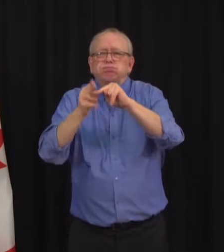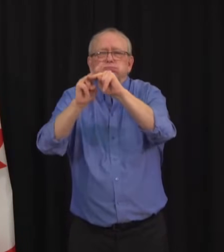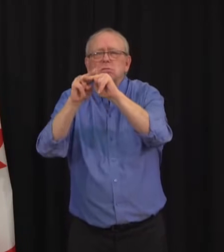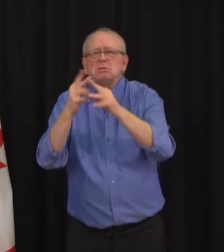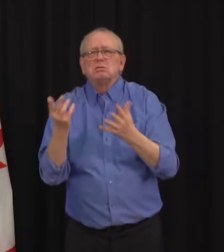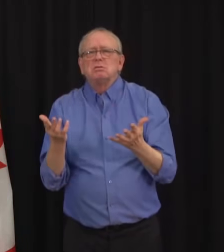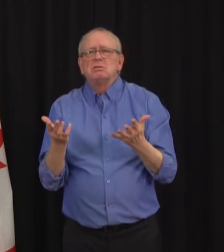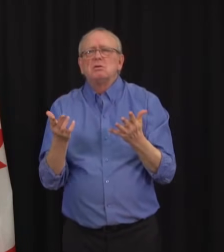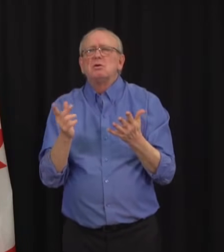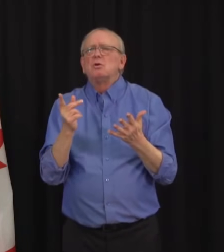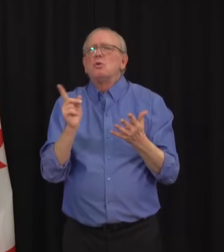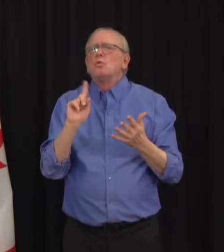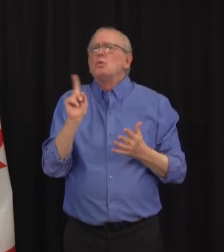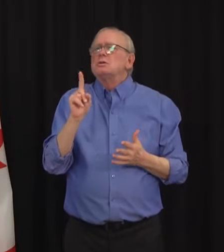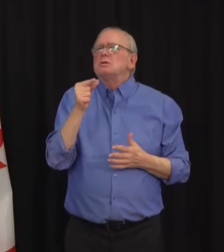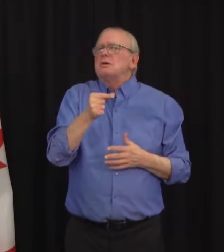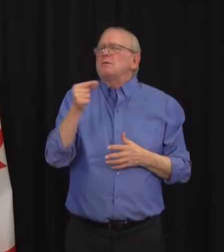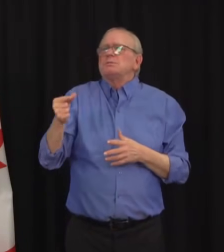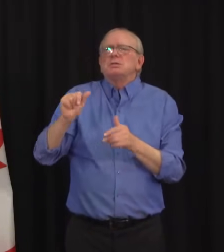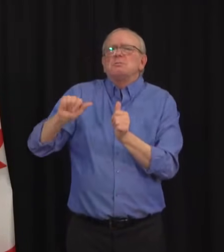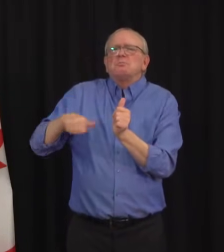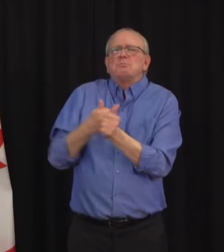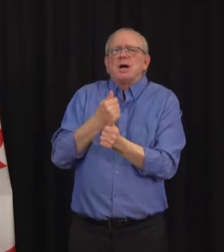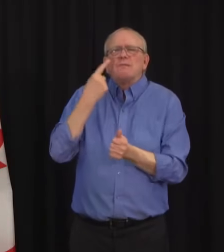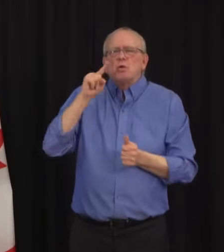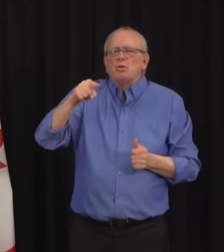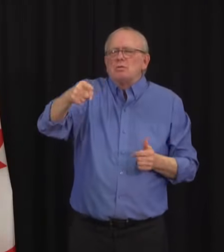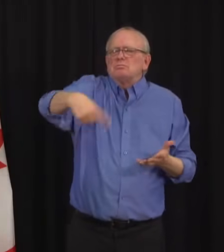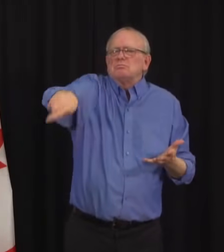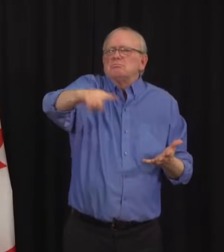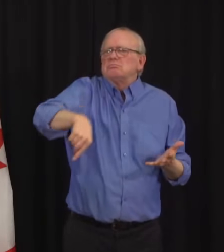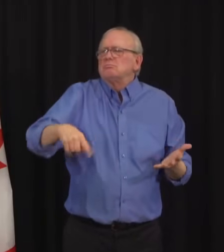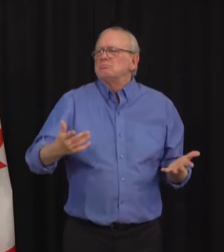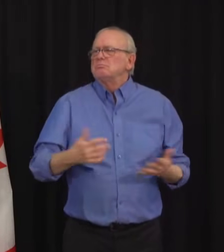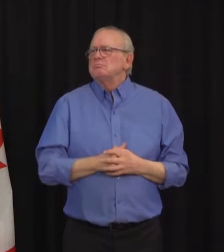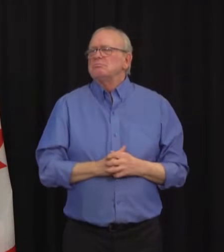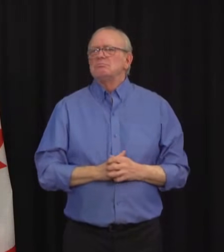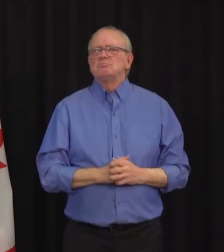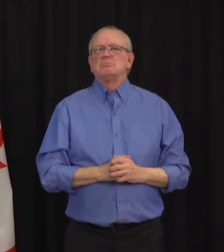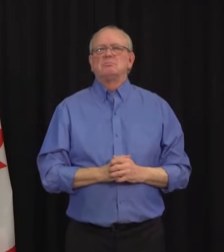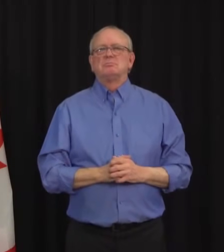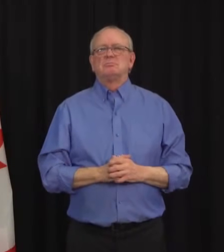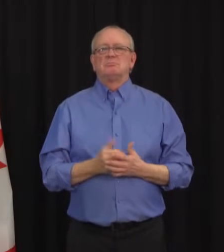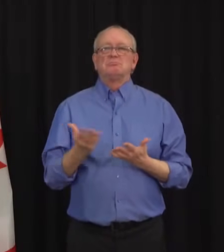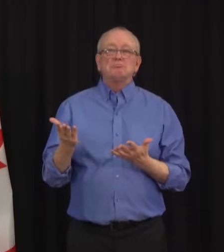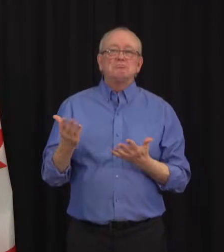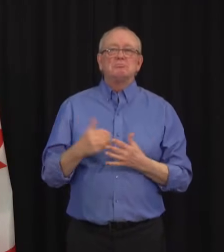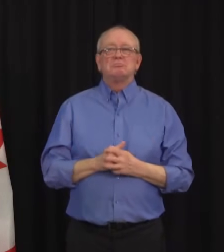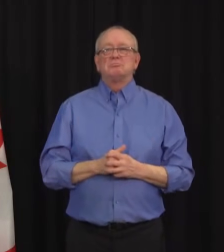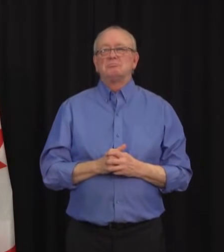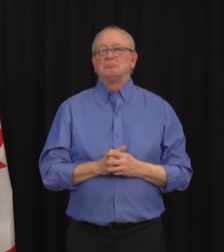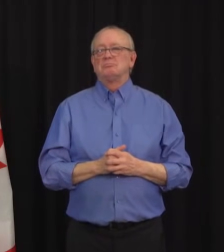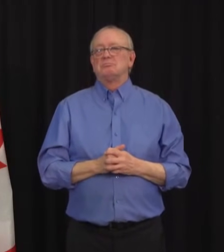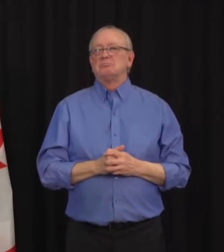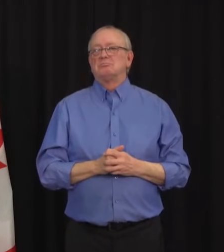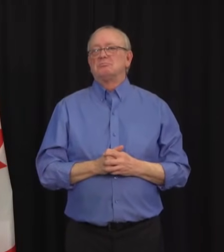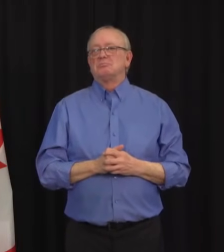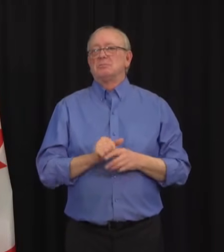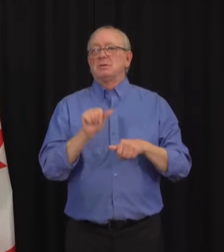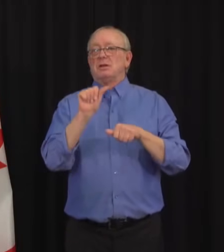care homes if things get out of control and the province needs to step in to provide more care?